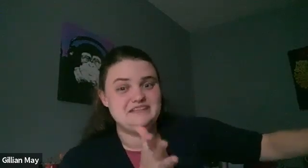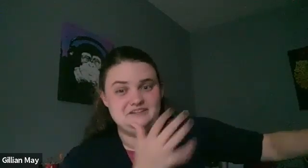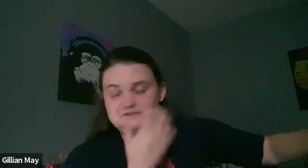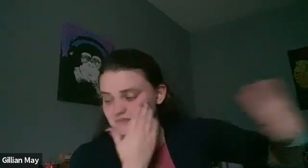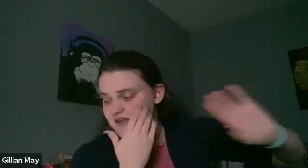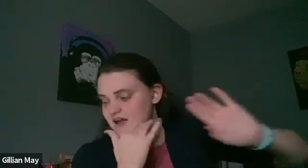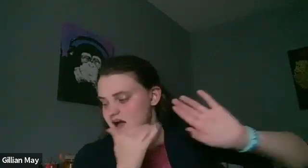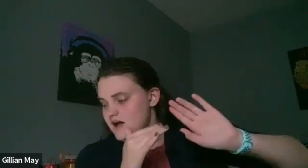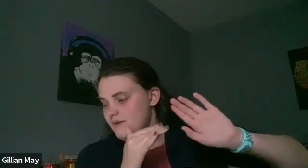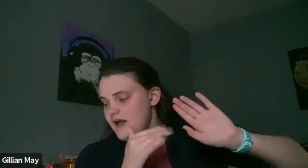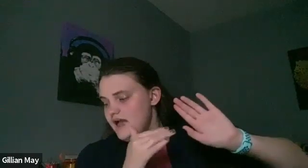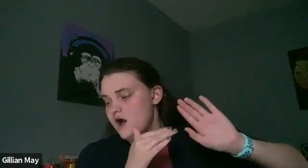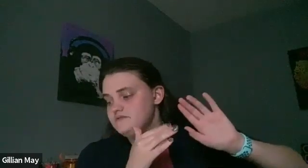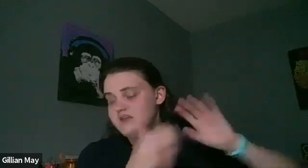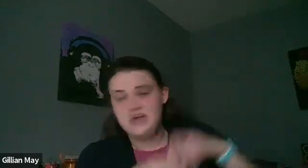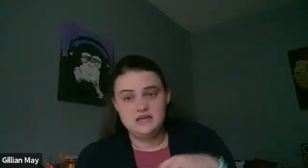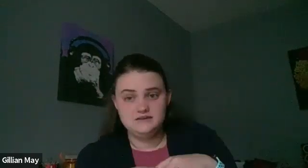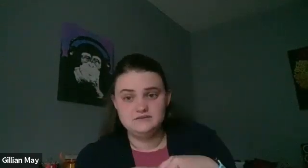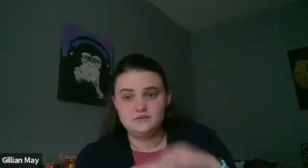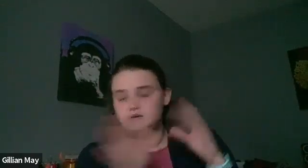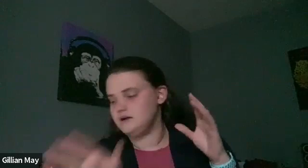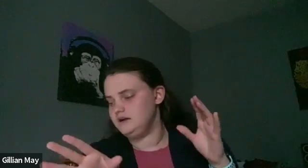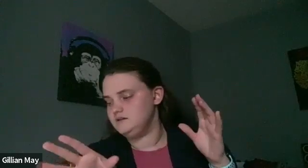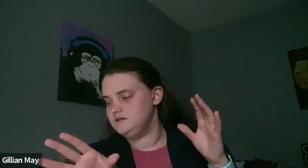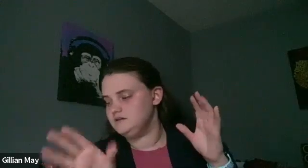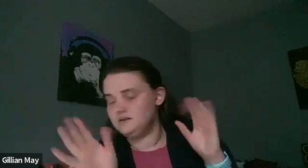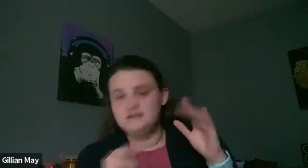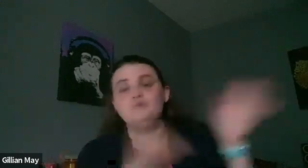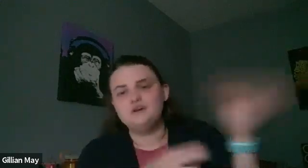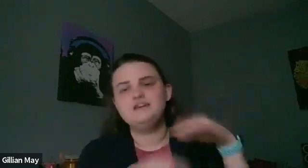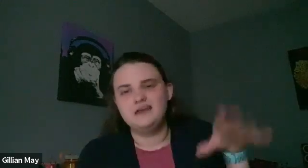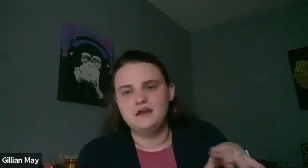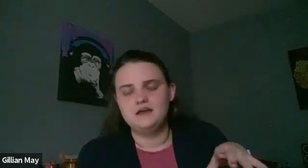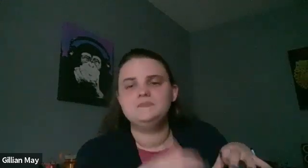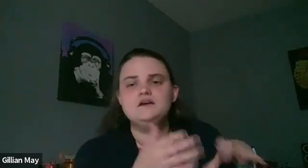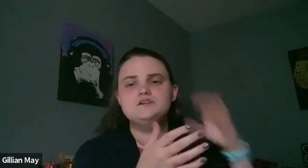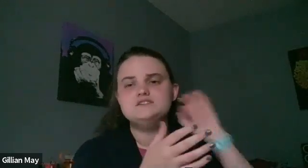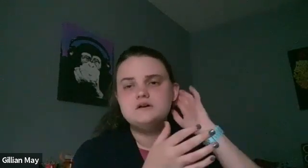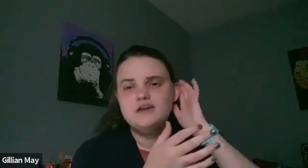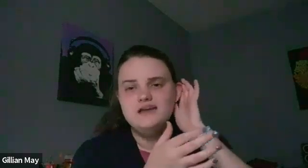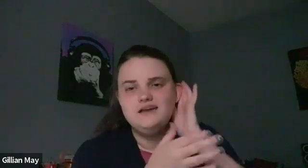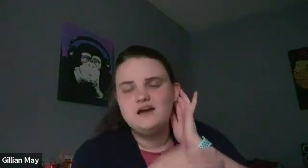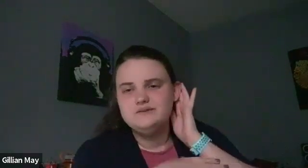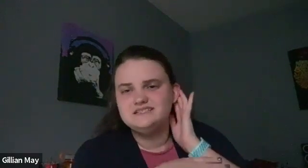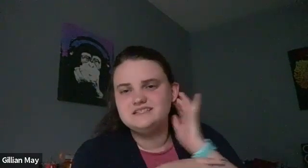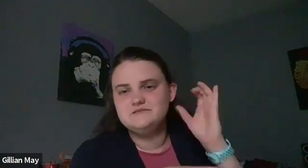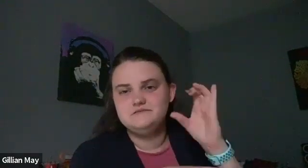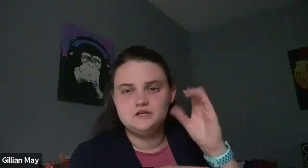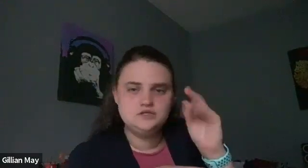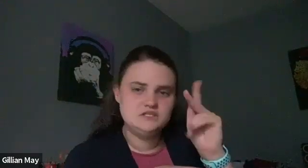later. I have cake, or not cake, cookie, well, cookie and cake. So cake, I always tend to finger